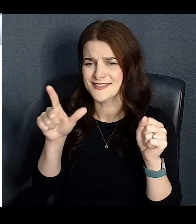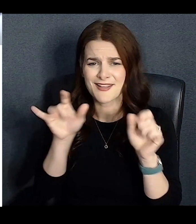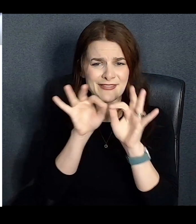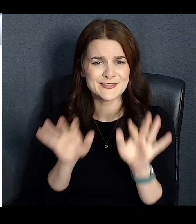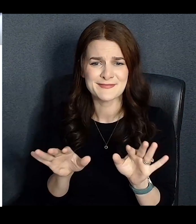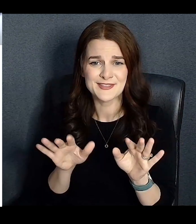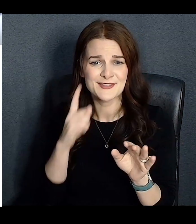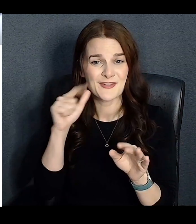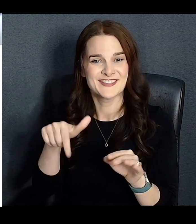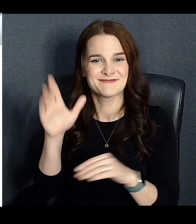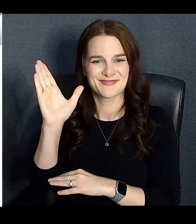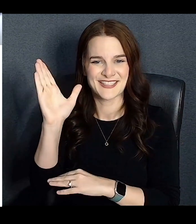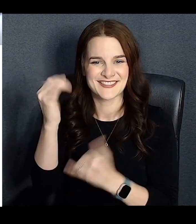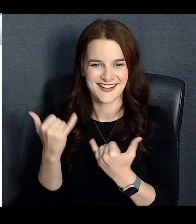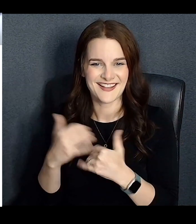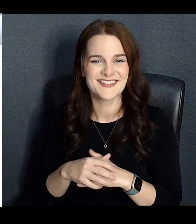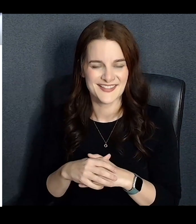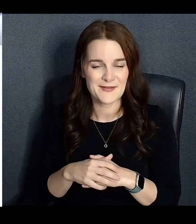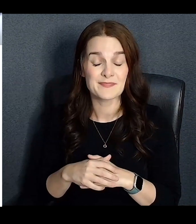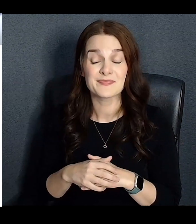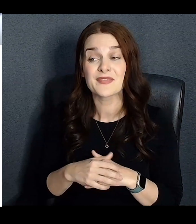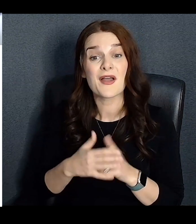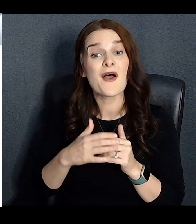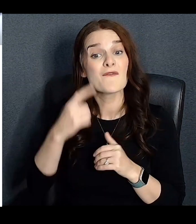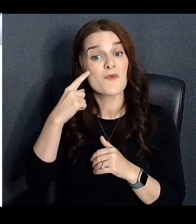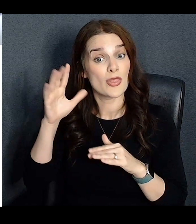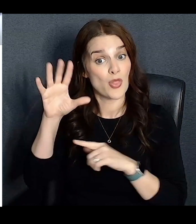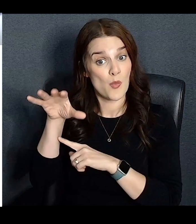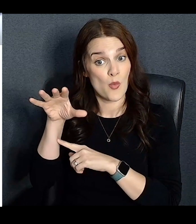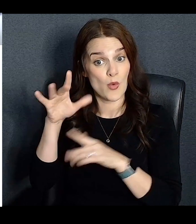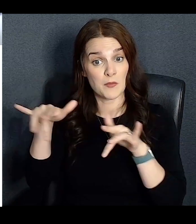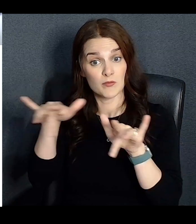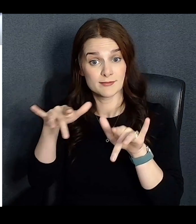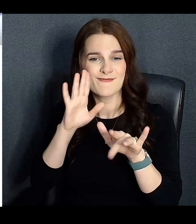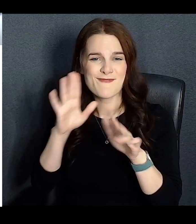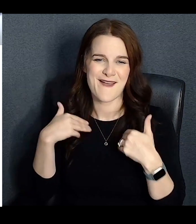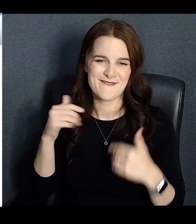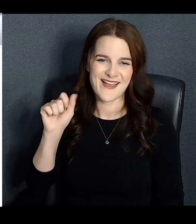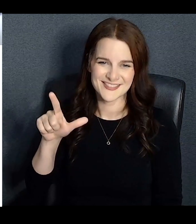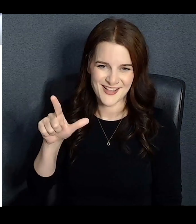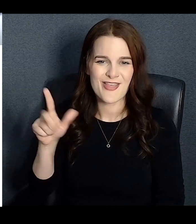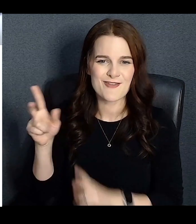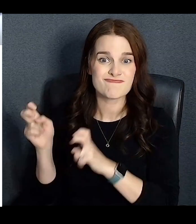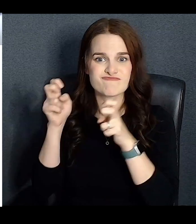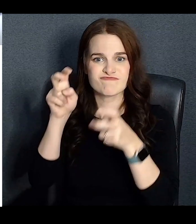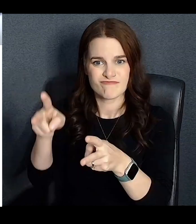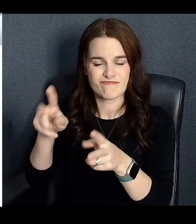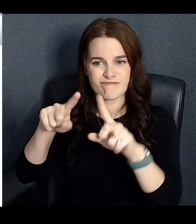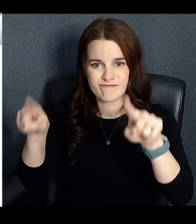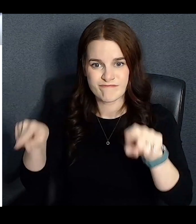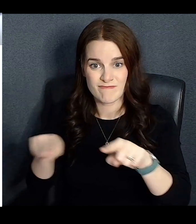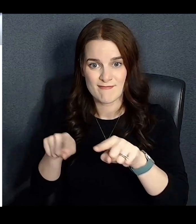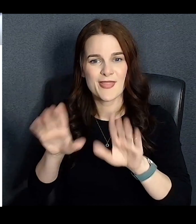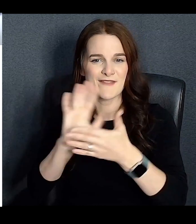amazing ASL interpreters for this presentation today. And for the recording of this presentation, we will have